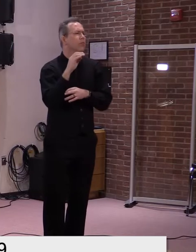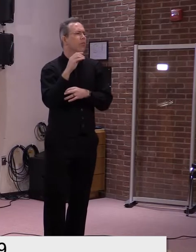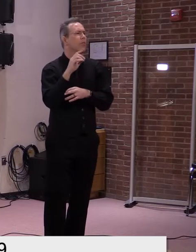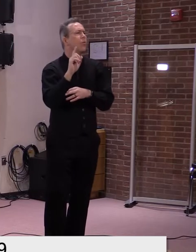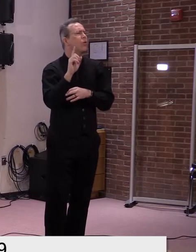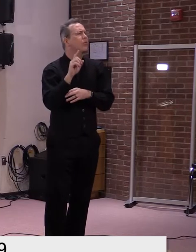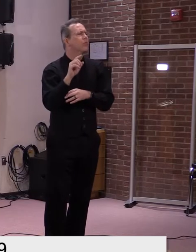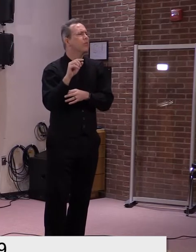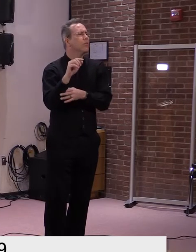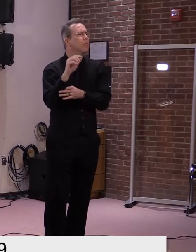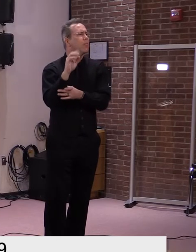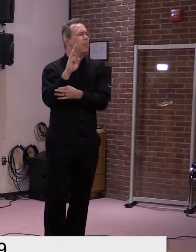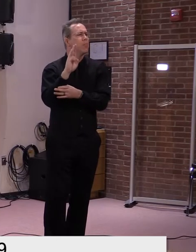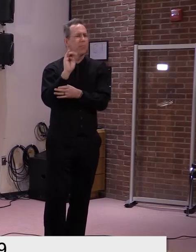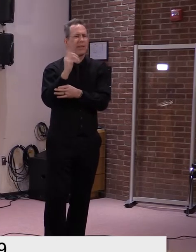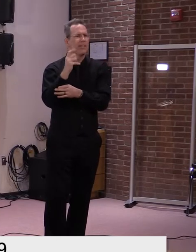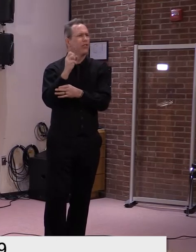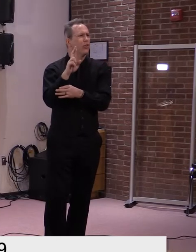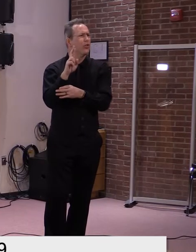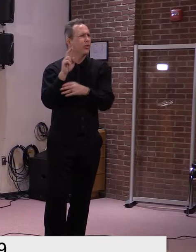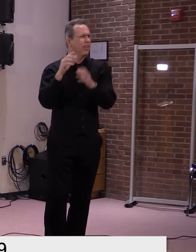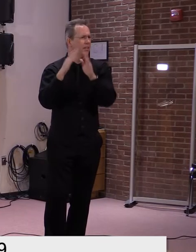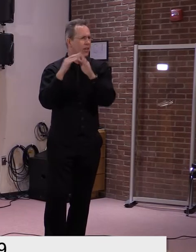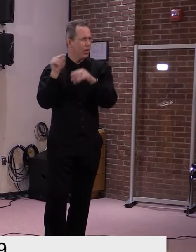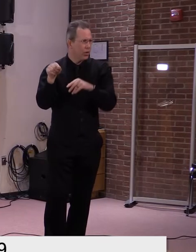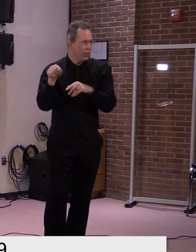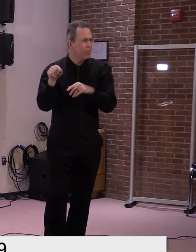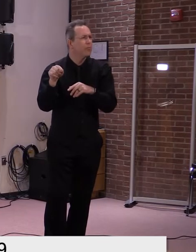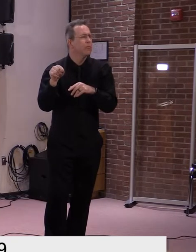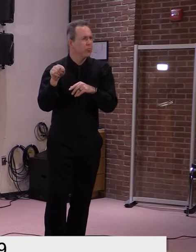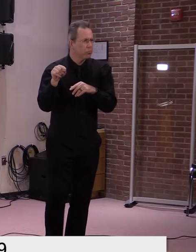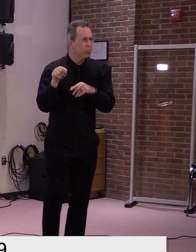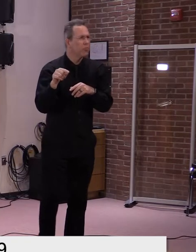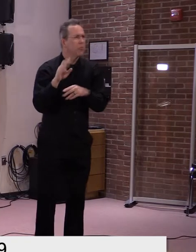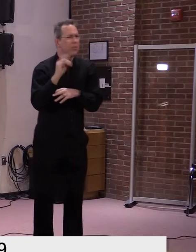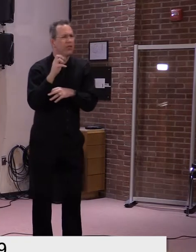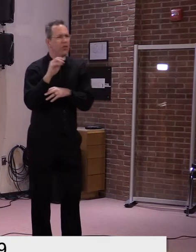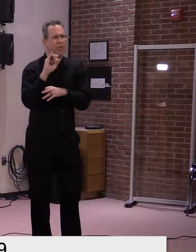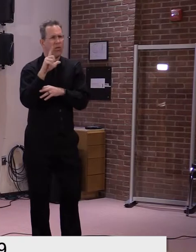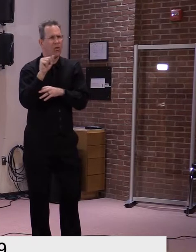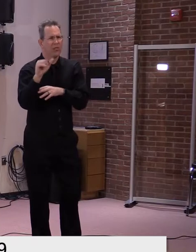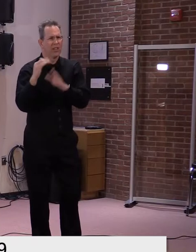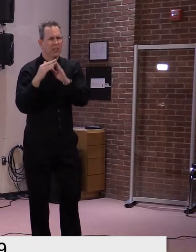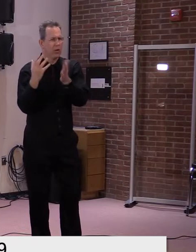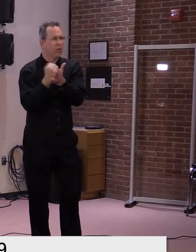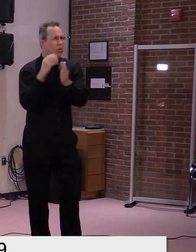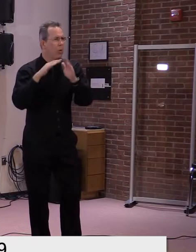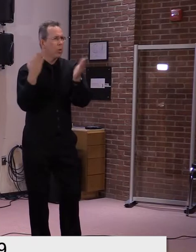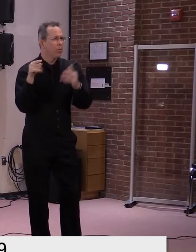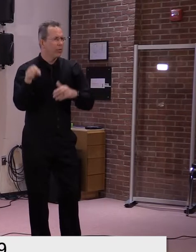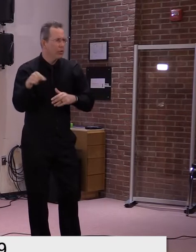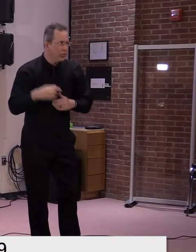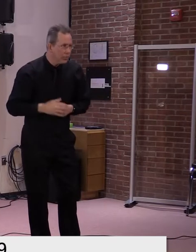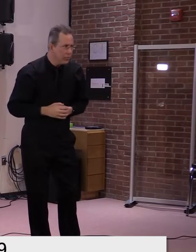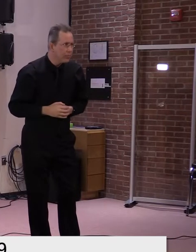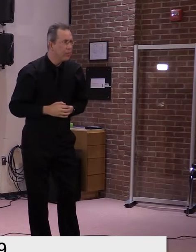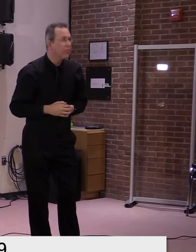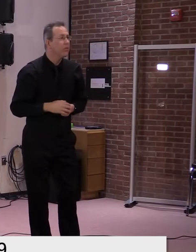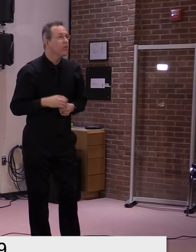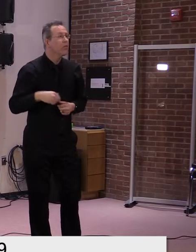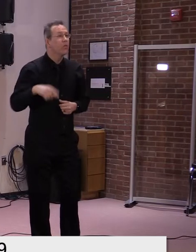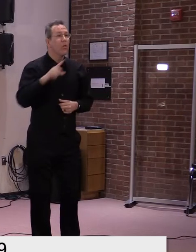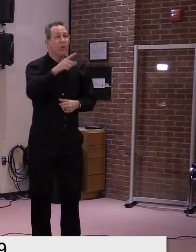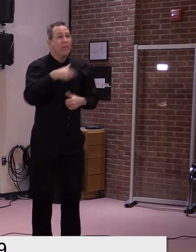community vaccination site. I would encourage you, if you're living in that area, to sign up by going to the state website one more